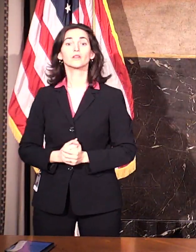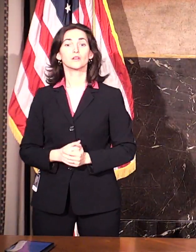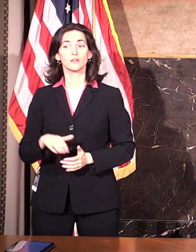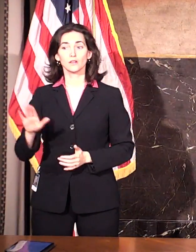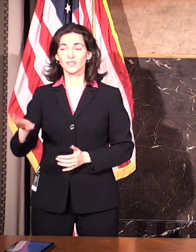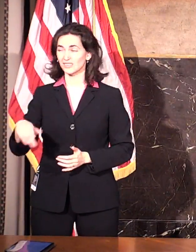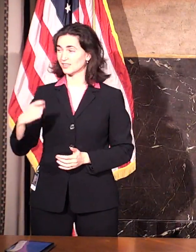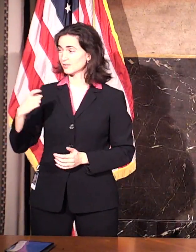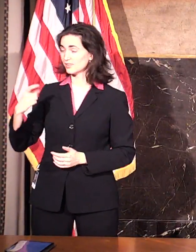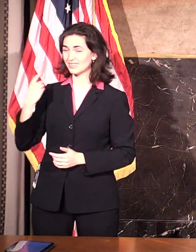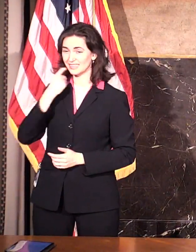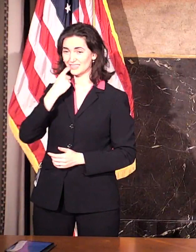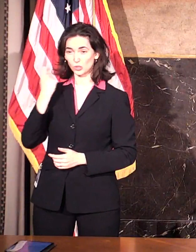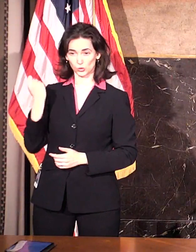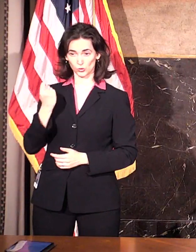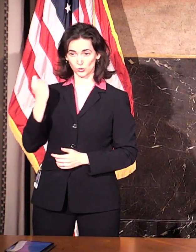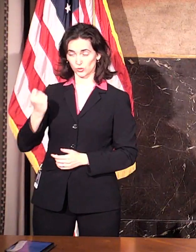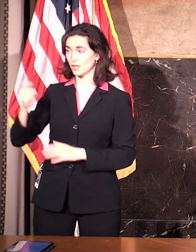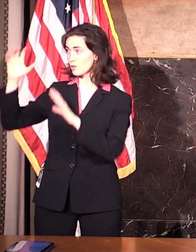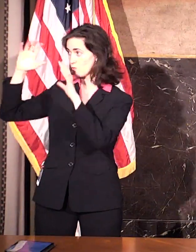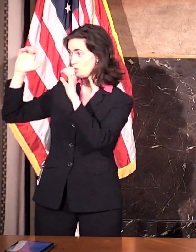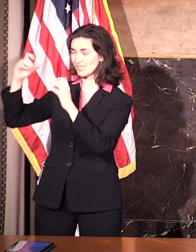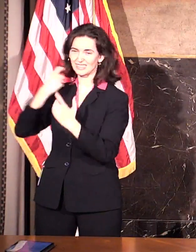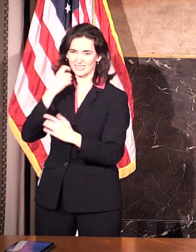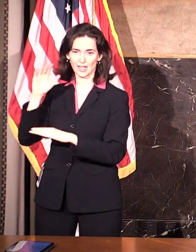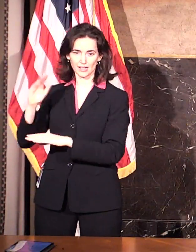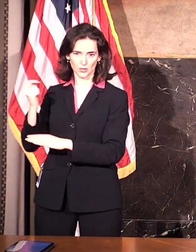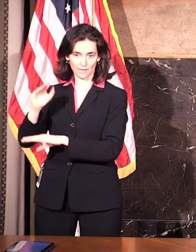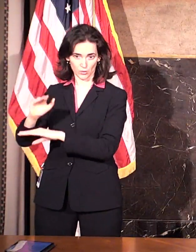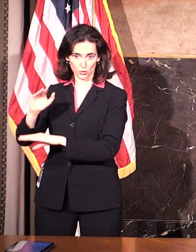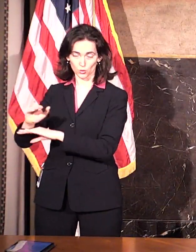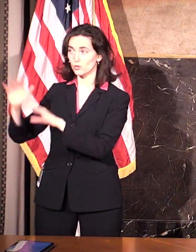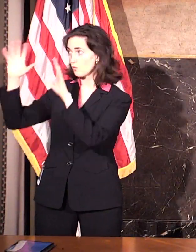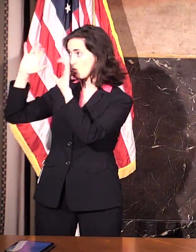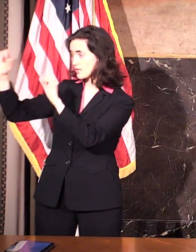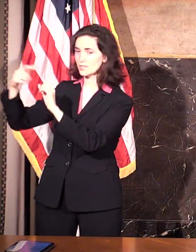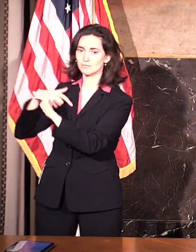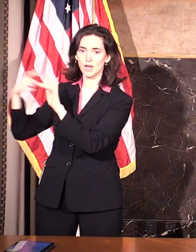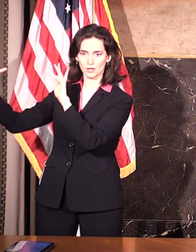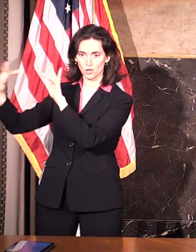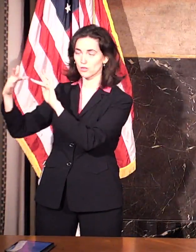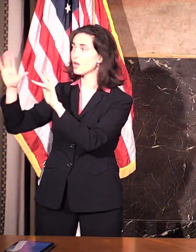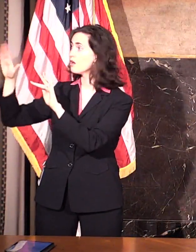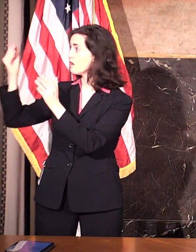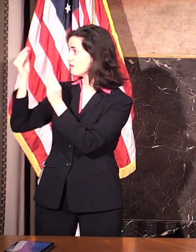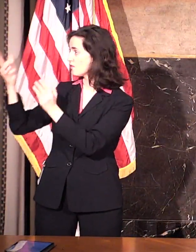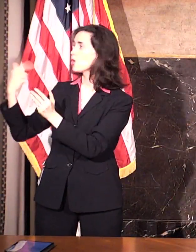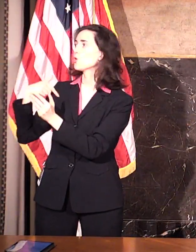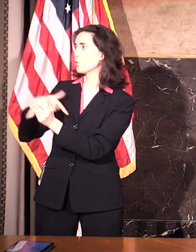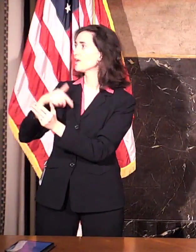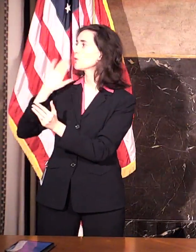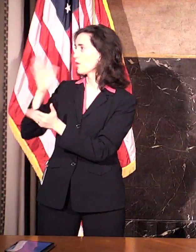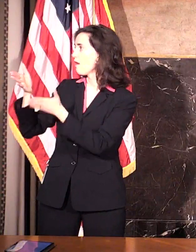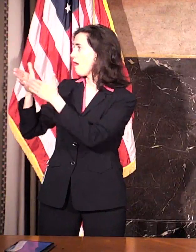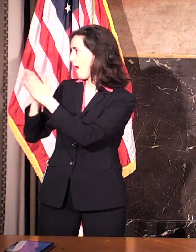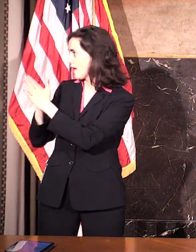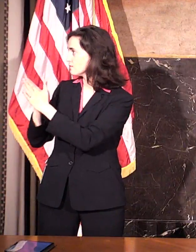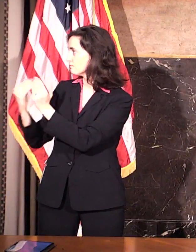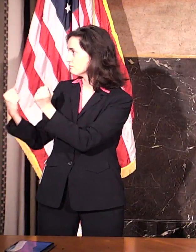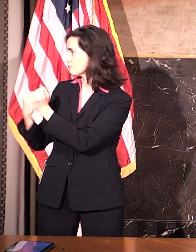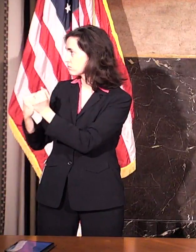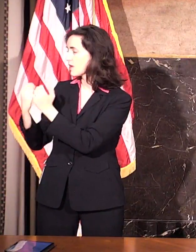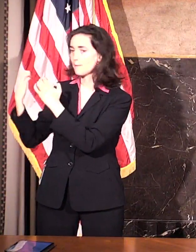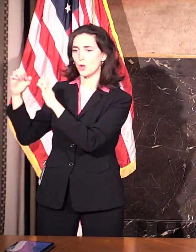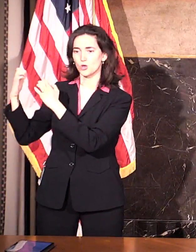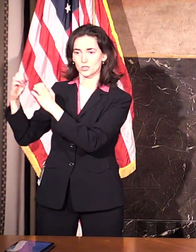president on Tuesday afternoon and make sure he was aware that we would be making that request. And of course, I look forward